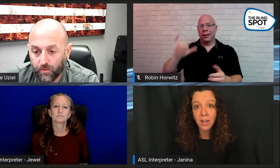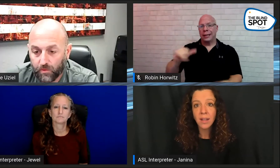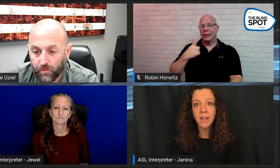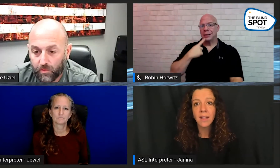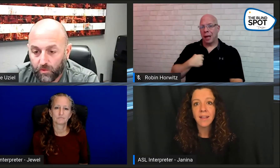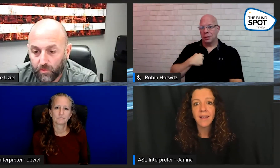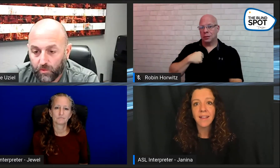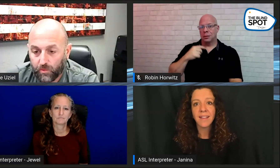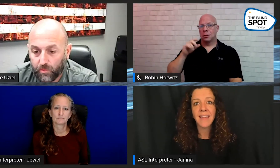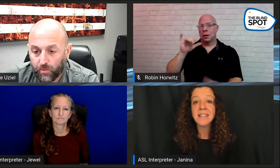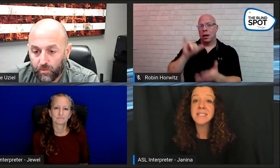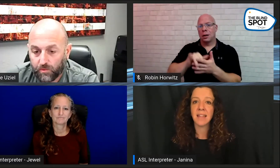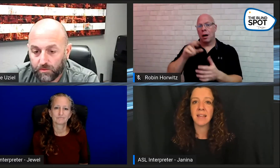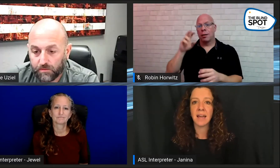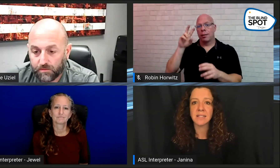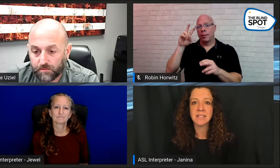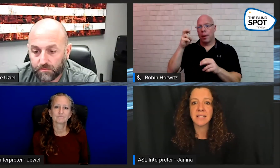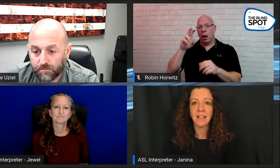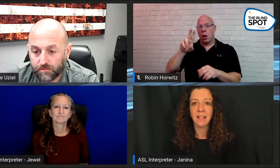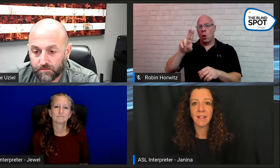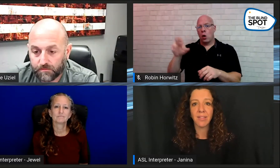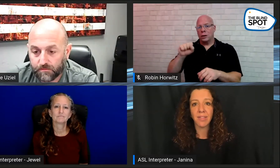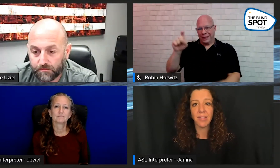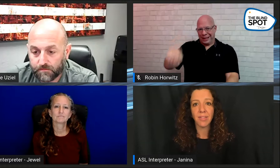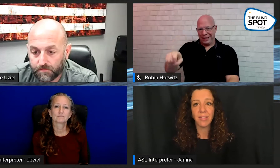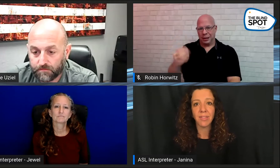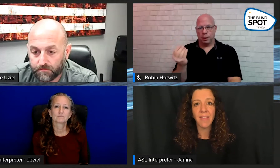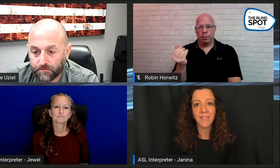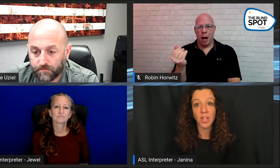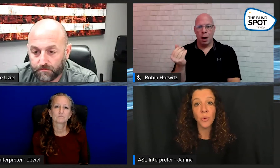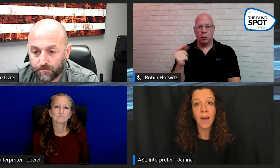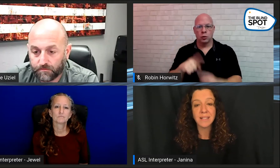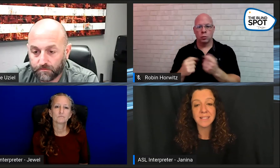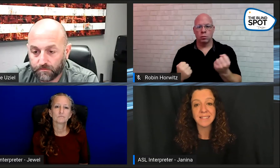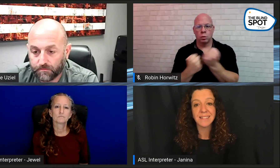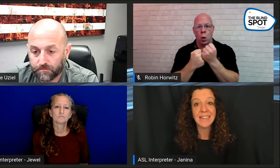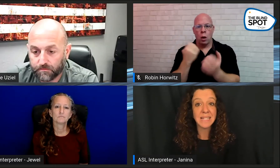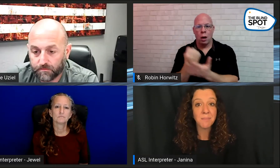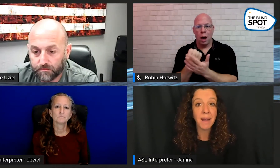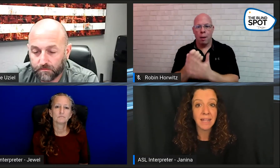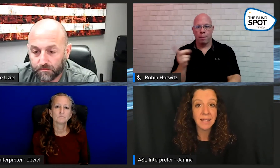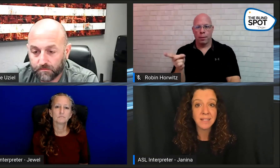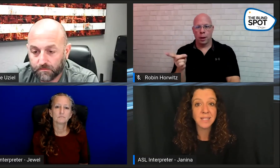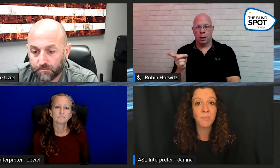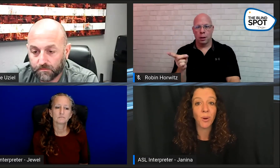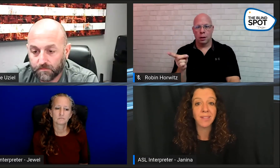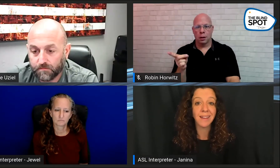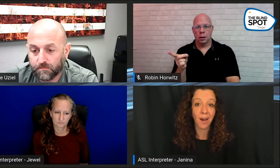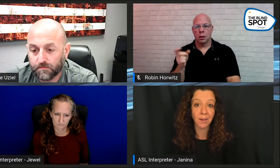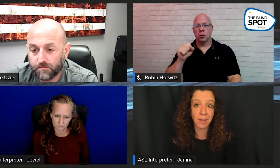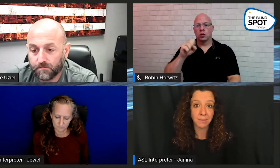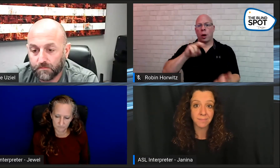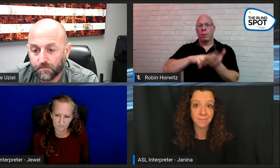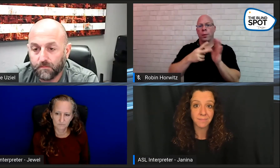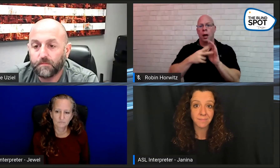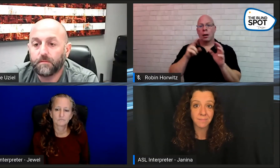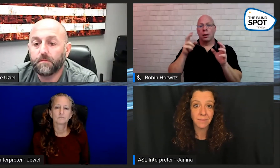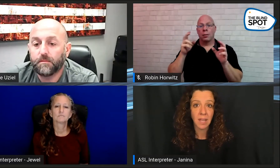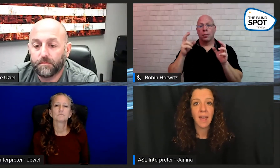higher, that's telling us that the US needs money to support the